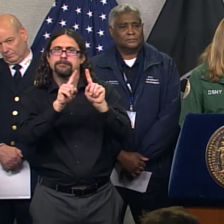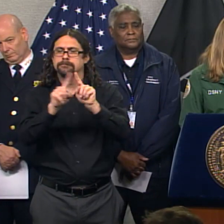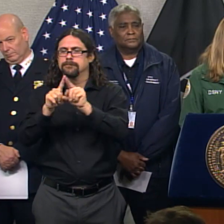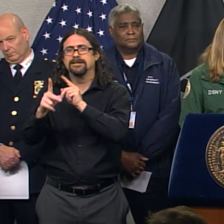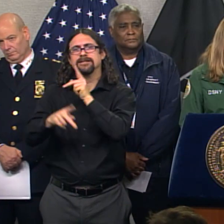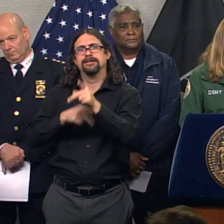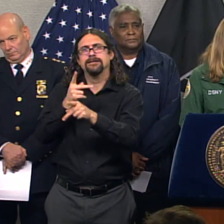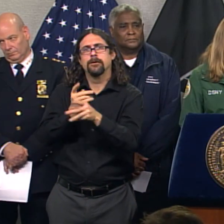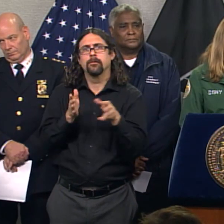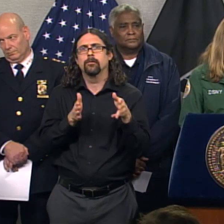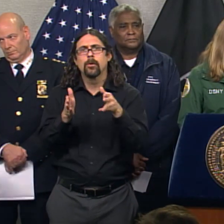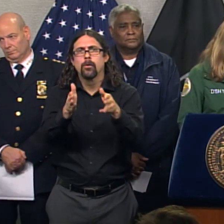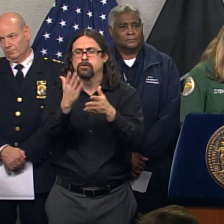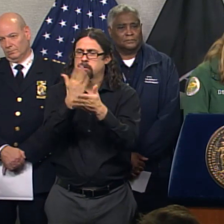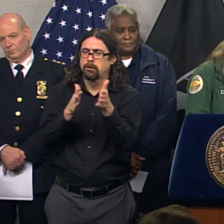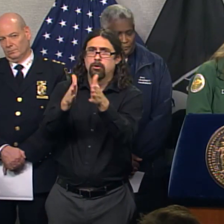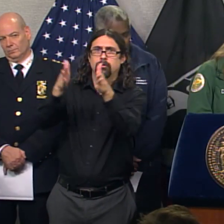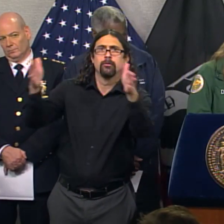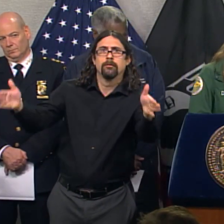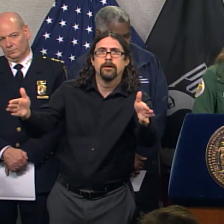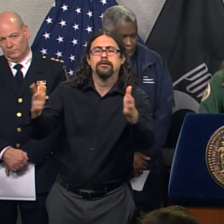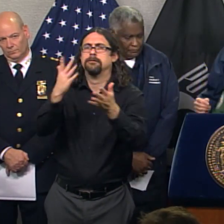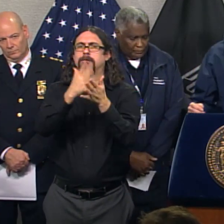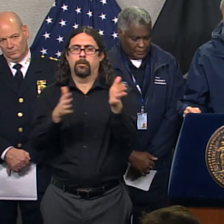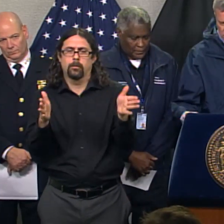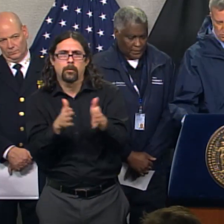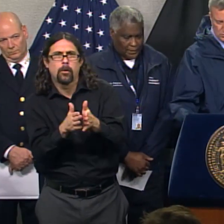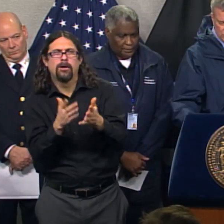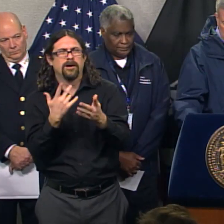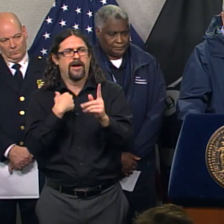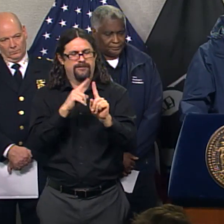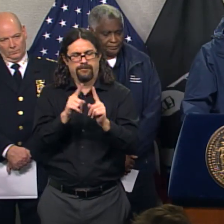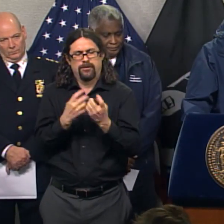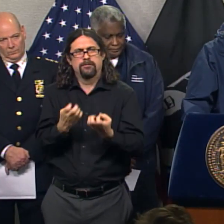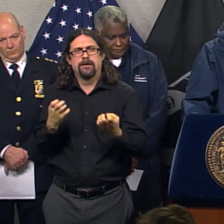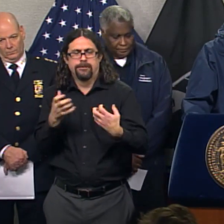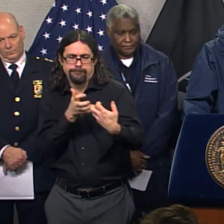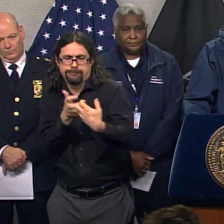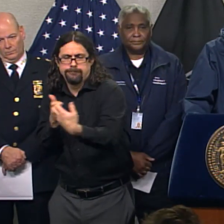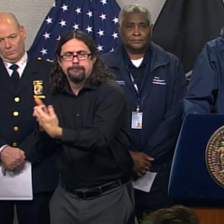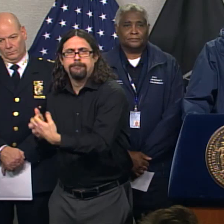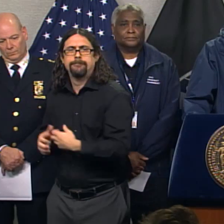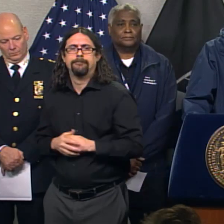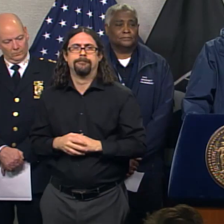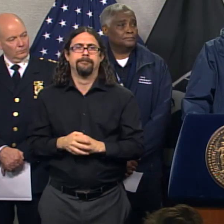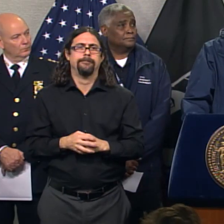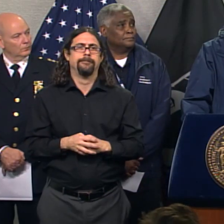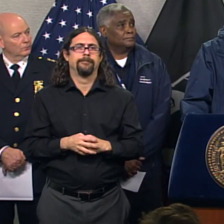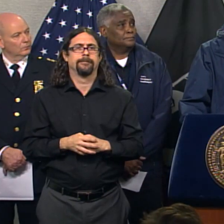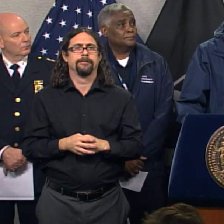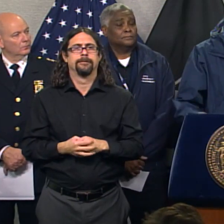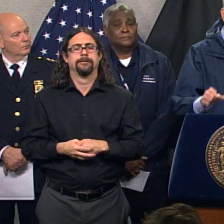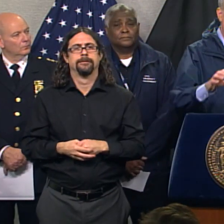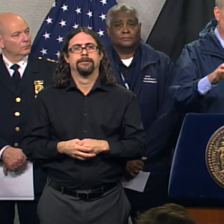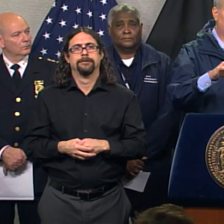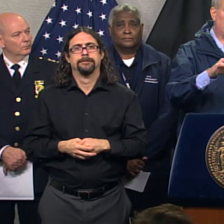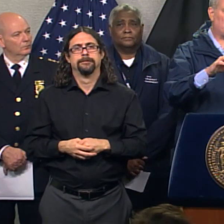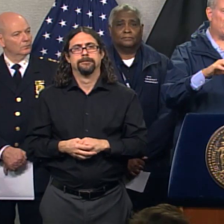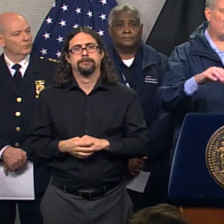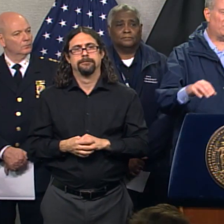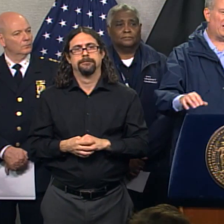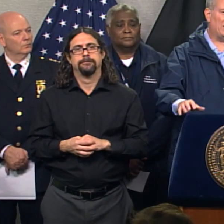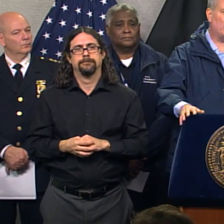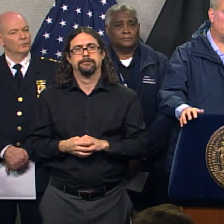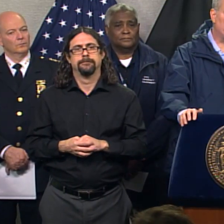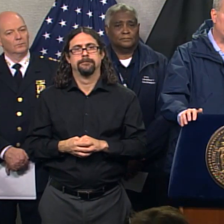in the blizzard. Yeah. And the blizzard, I will remind you, which we didn't know at the time, but we found out afterwards, was the largest snowfall in the history of New York